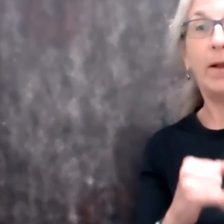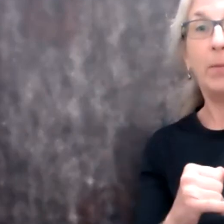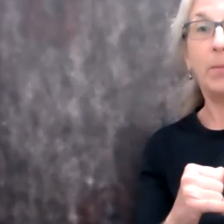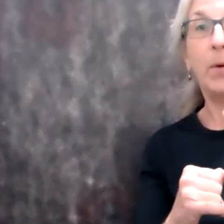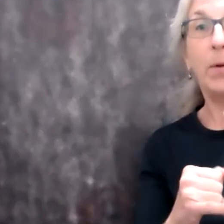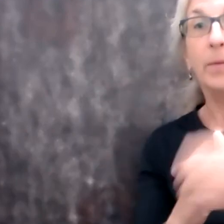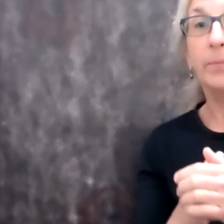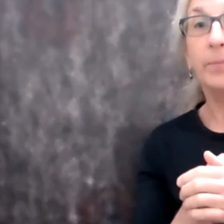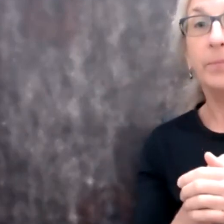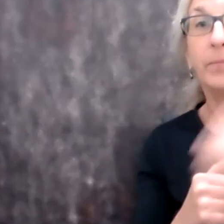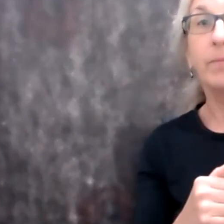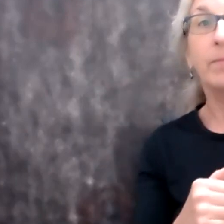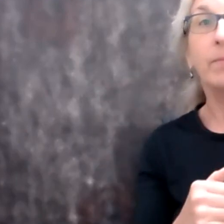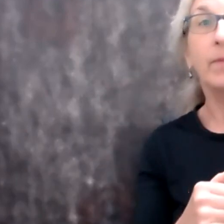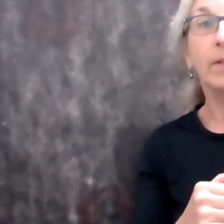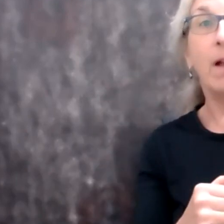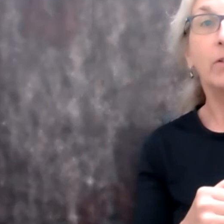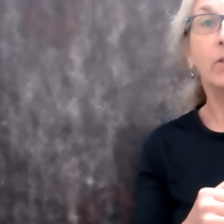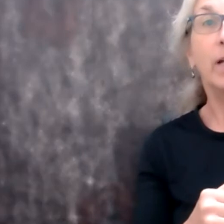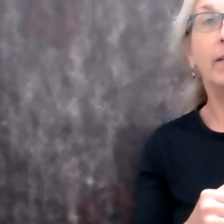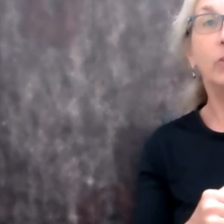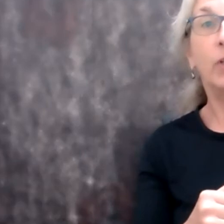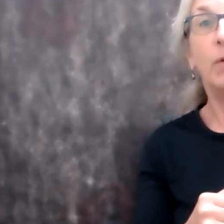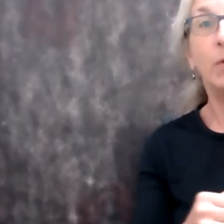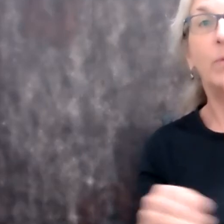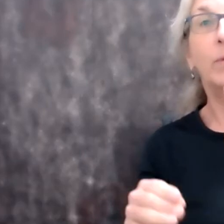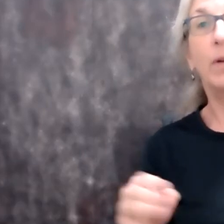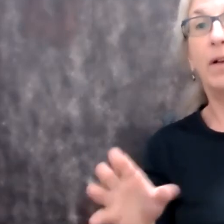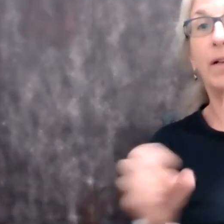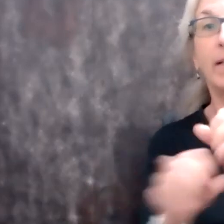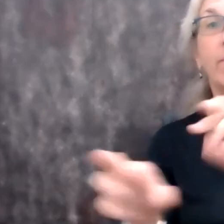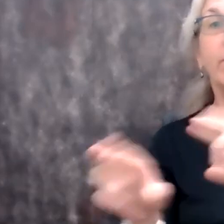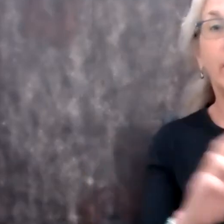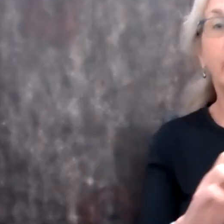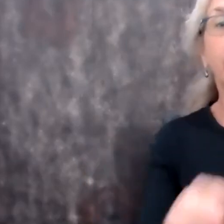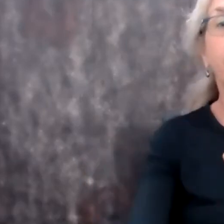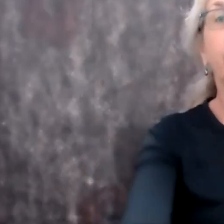We'll give Connor and Sharon a minute there to get things pulled up.